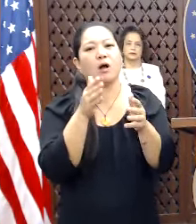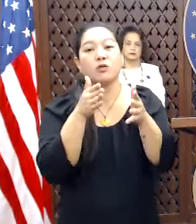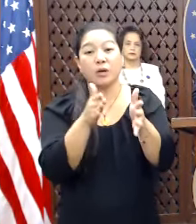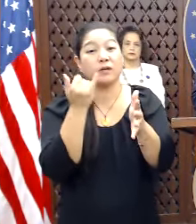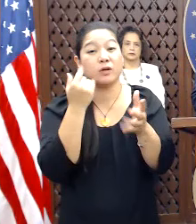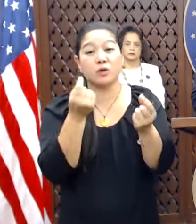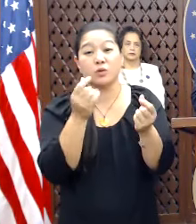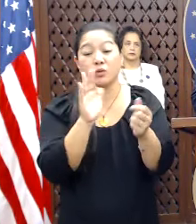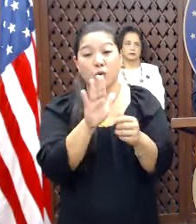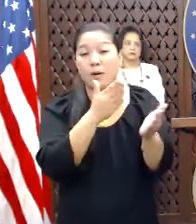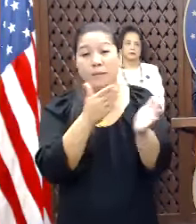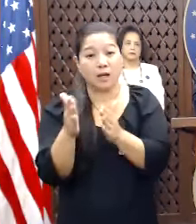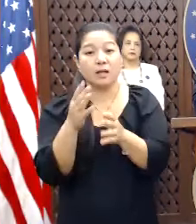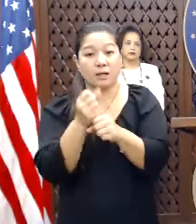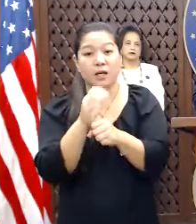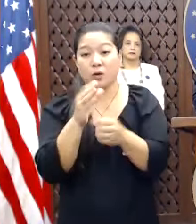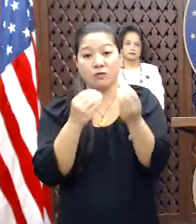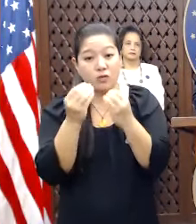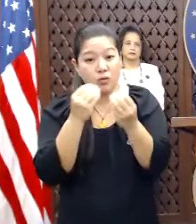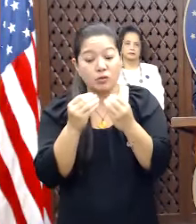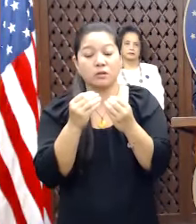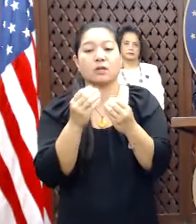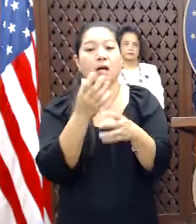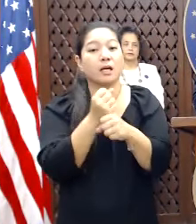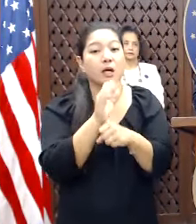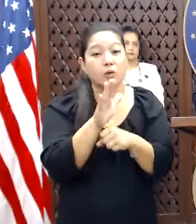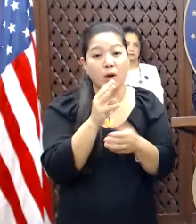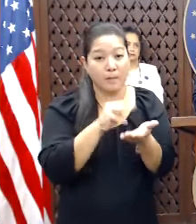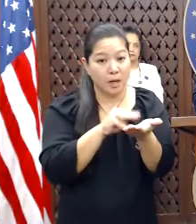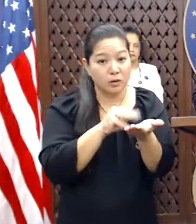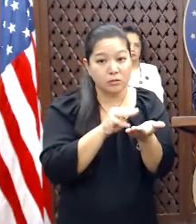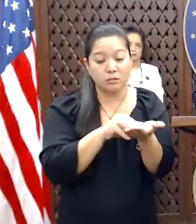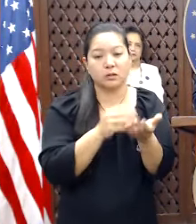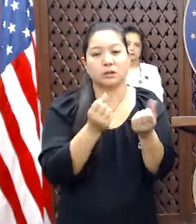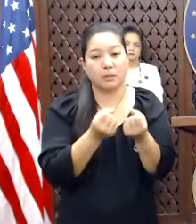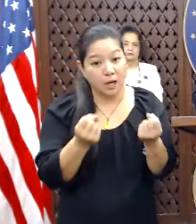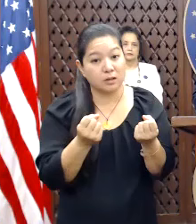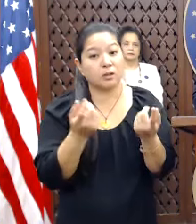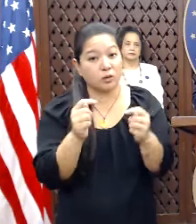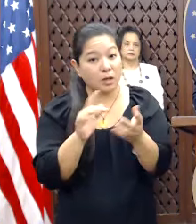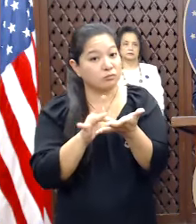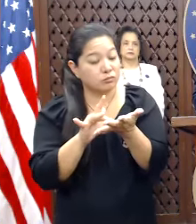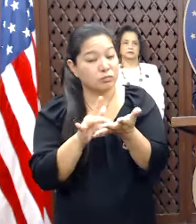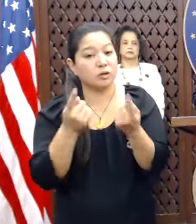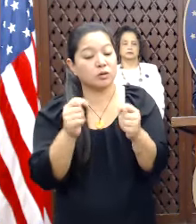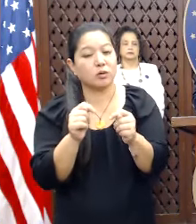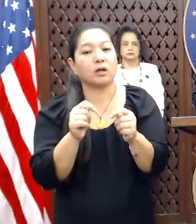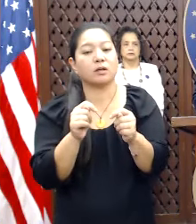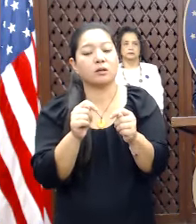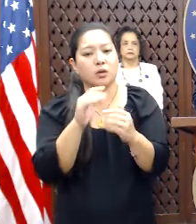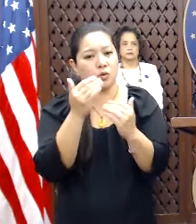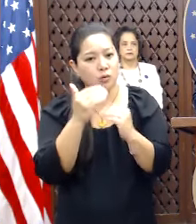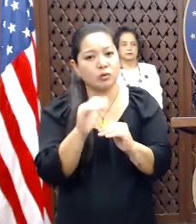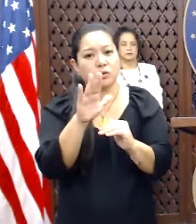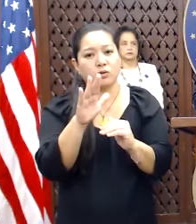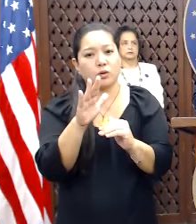planning to get your groceries, to get your medical supplies, try and consolidate that, reduce your risk.